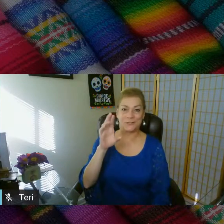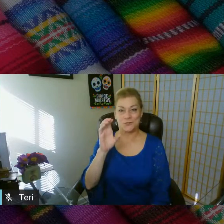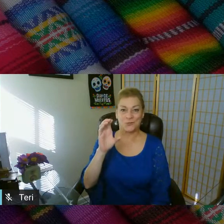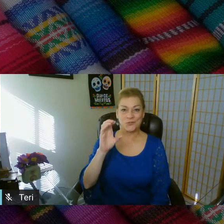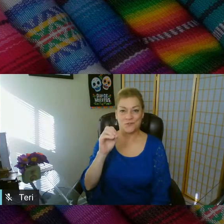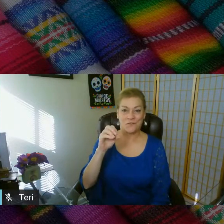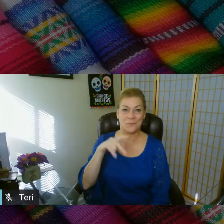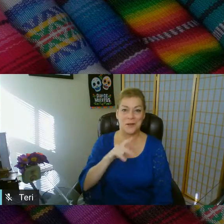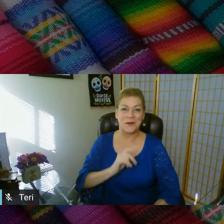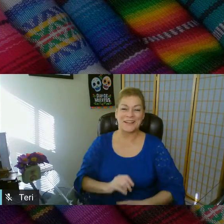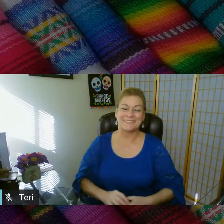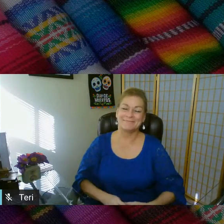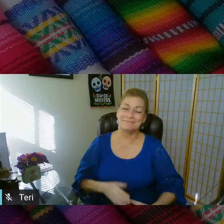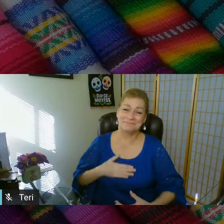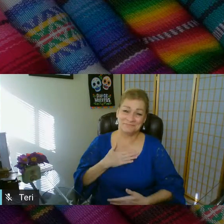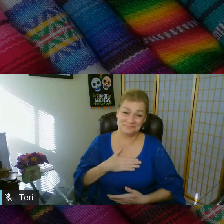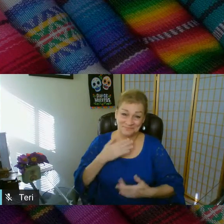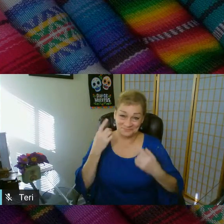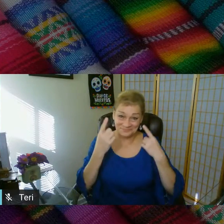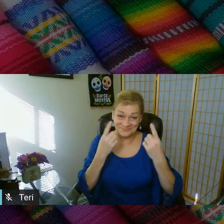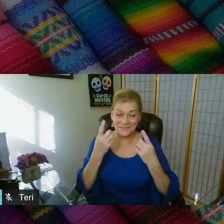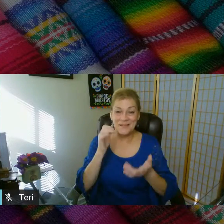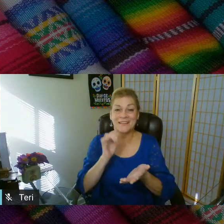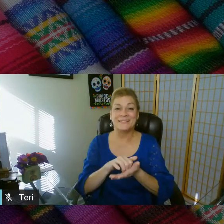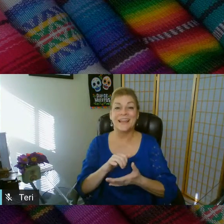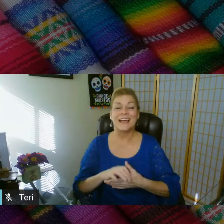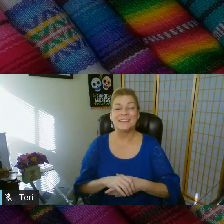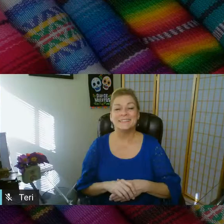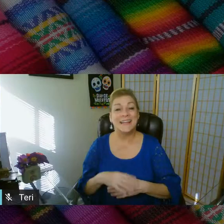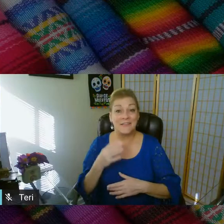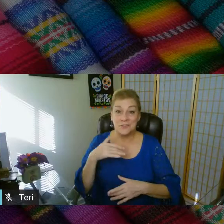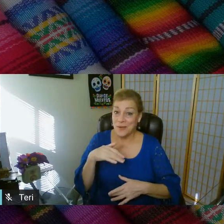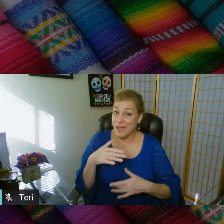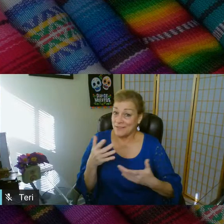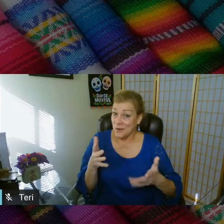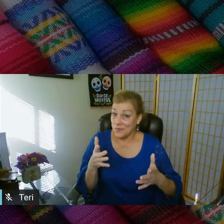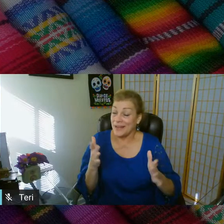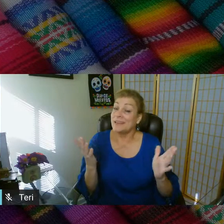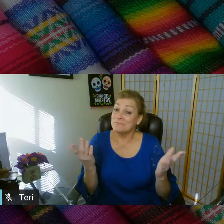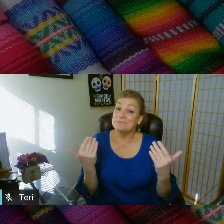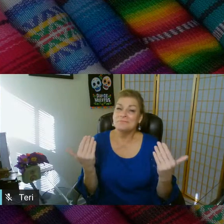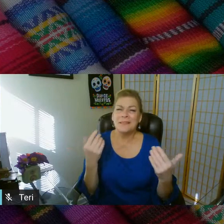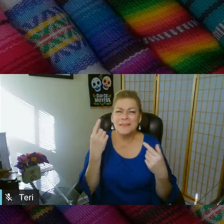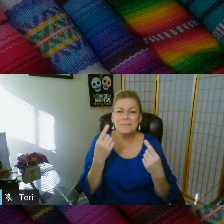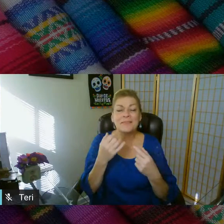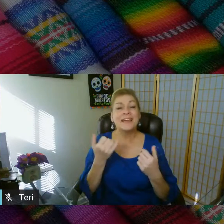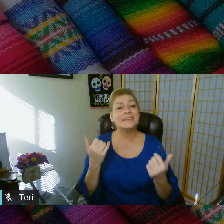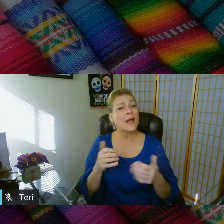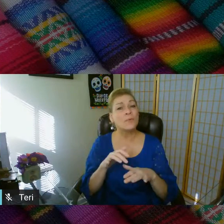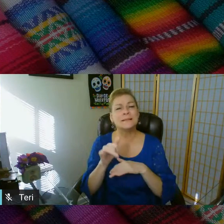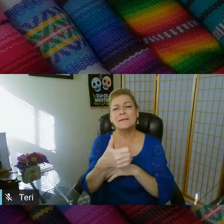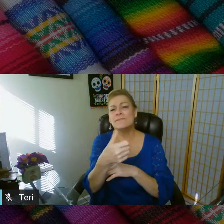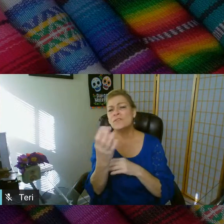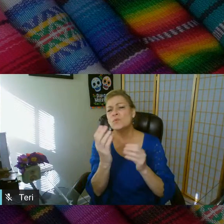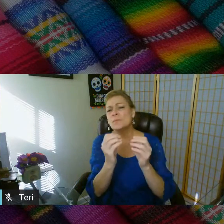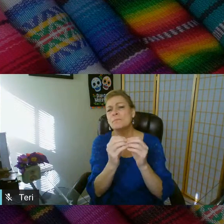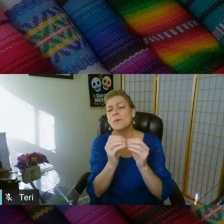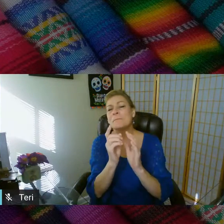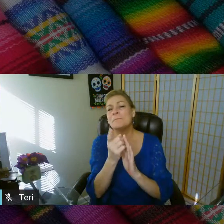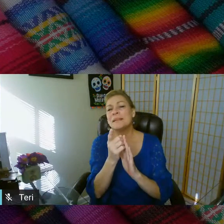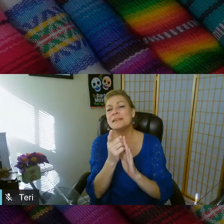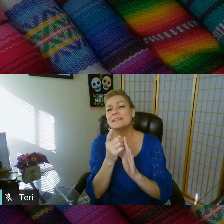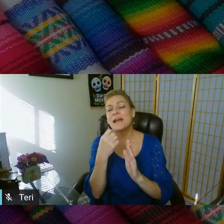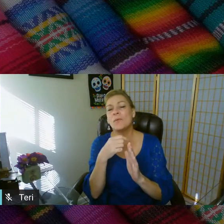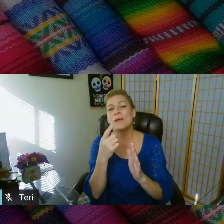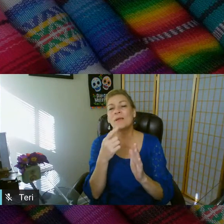So please consider doing that if you have not already done so. And now stay with us just a few more minutes as we close